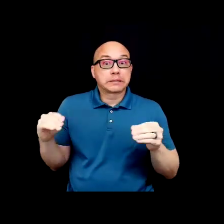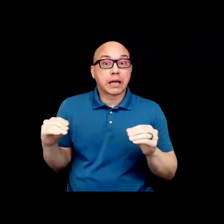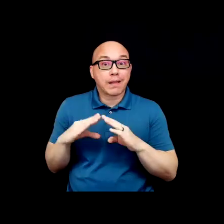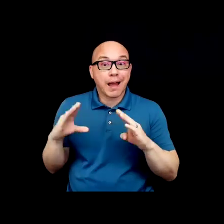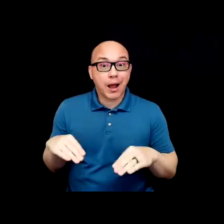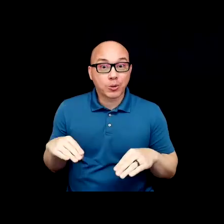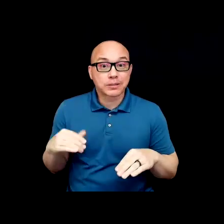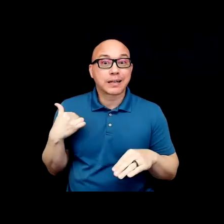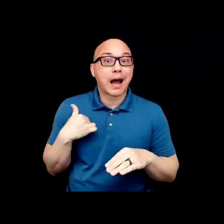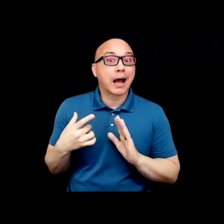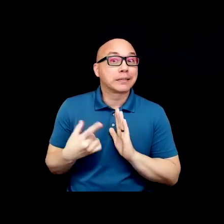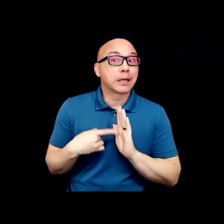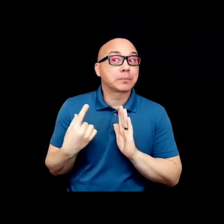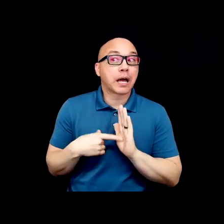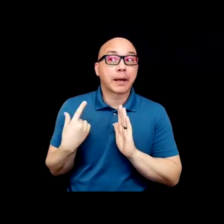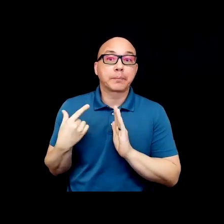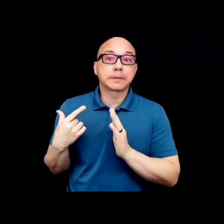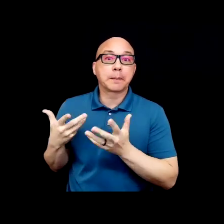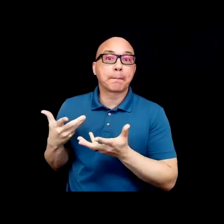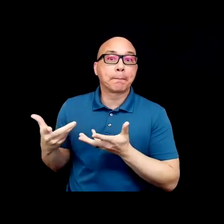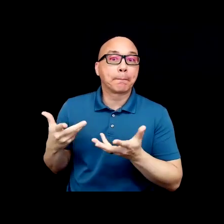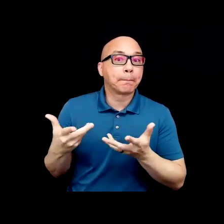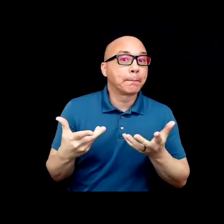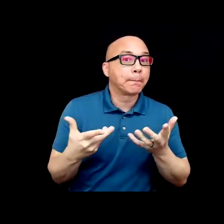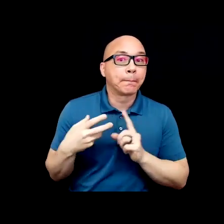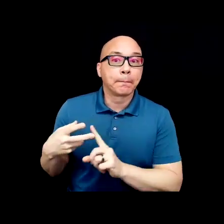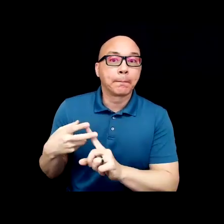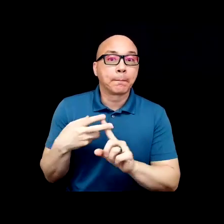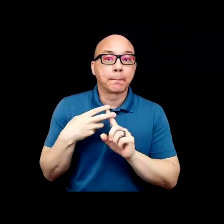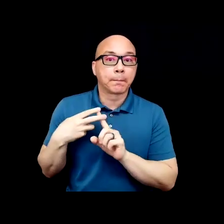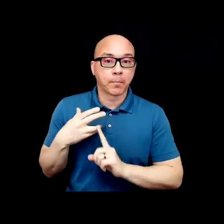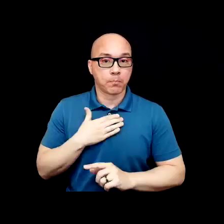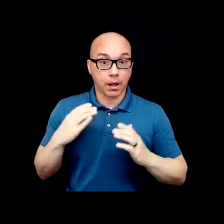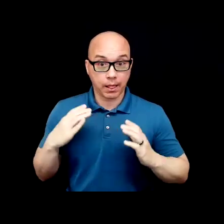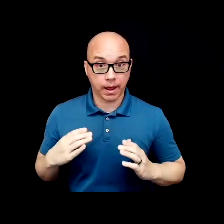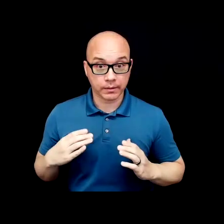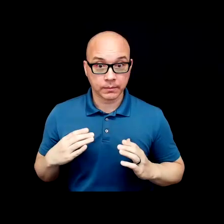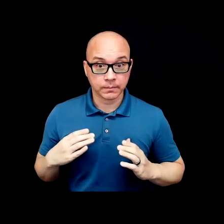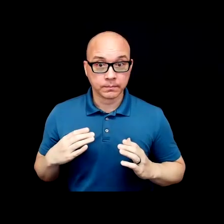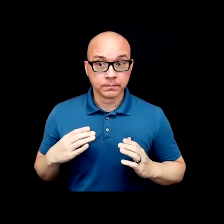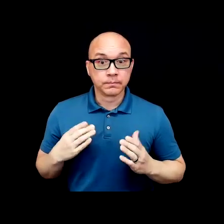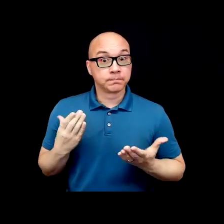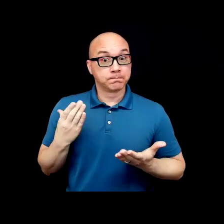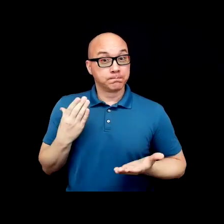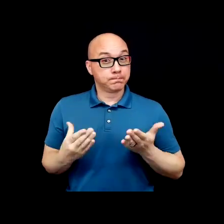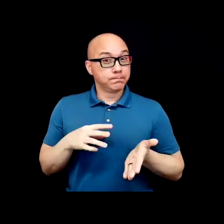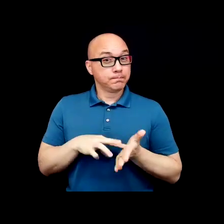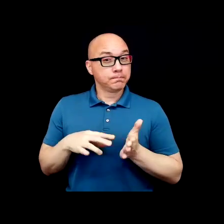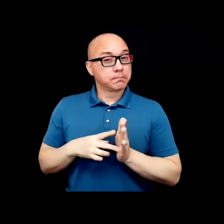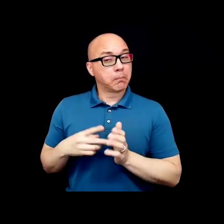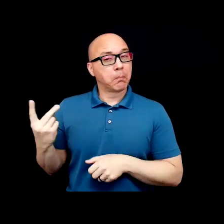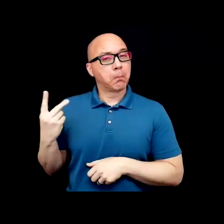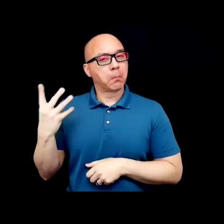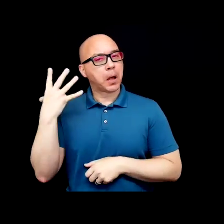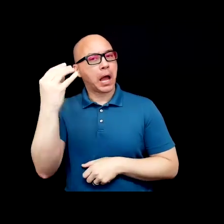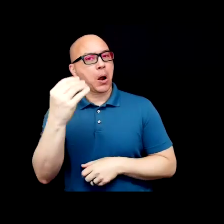of courting, I'll say courting or nurturing your clients. That could involve taking them out for coffee.